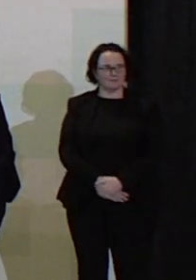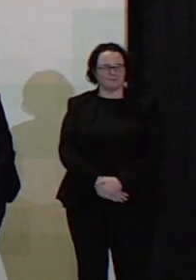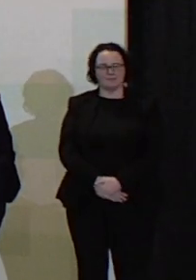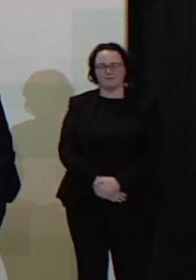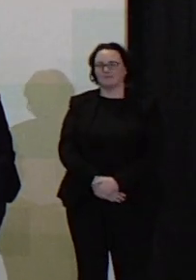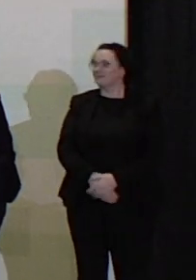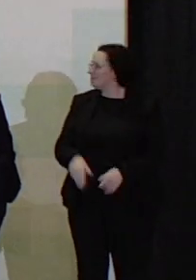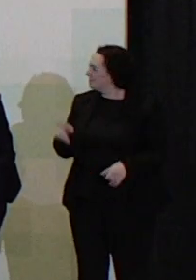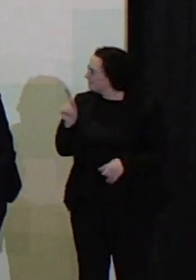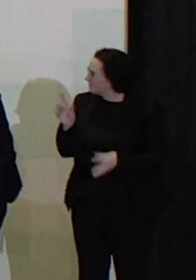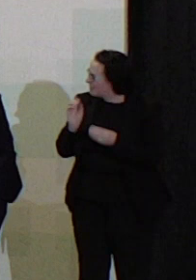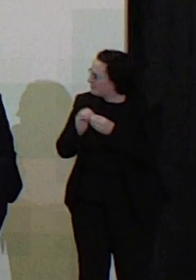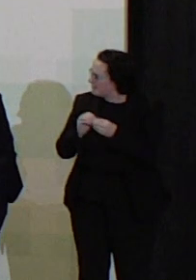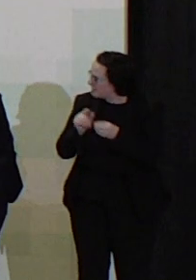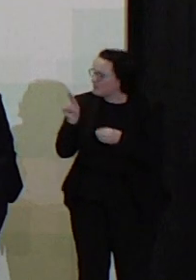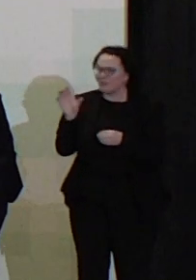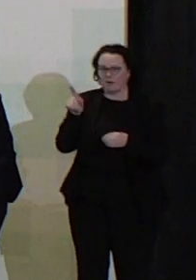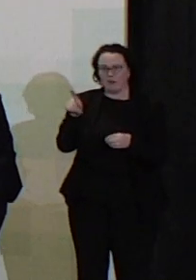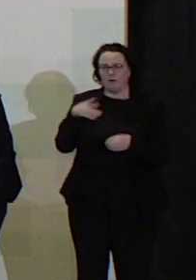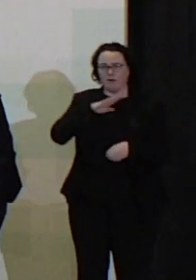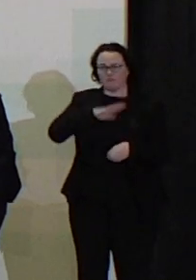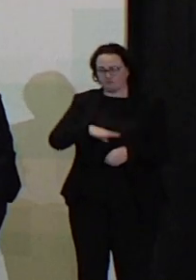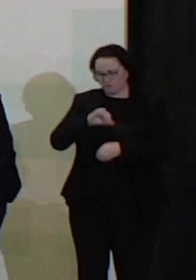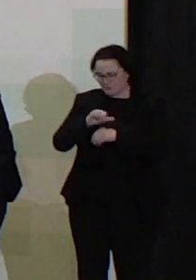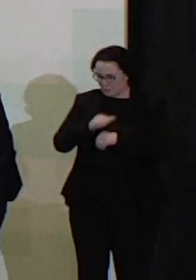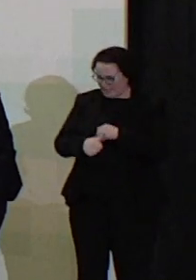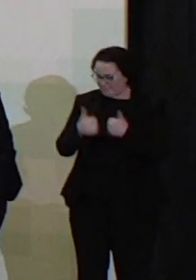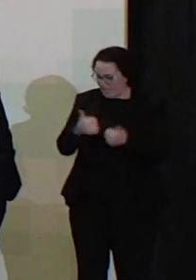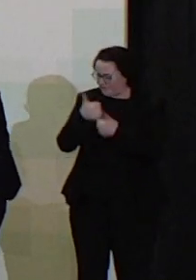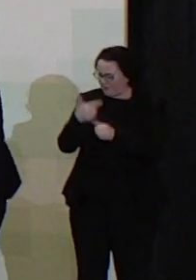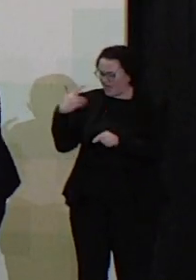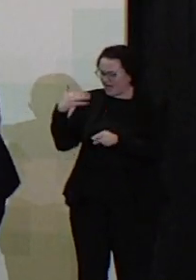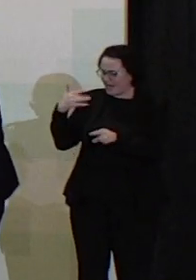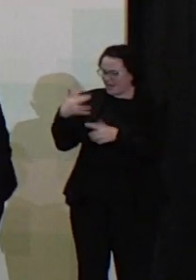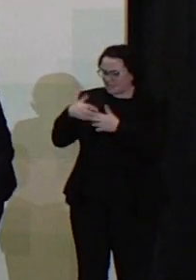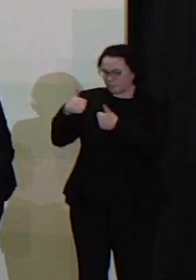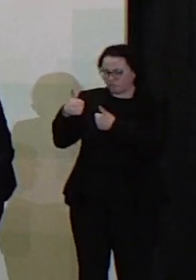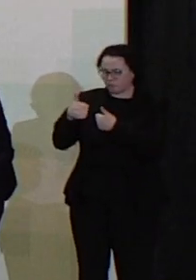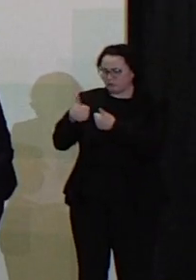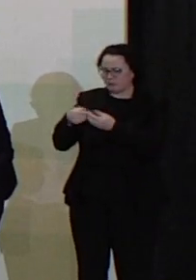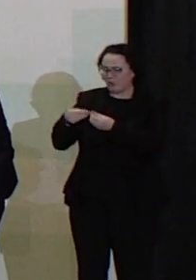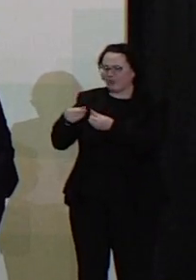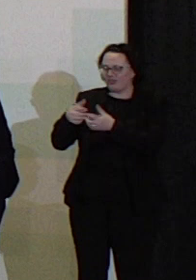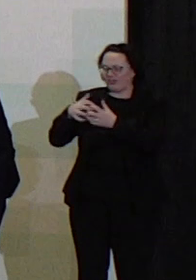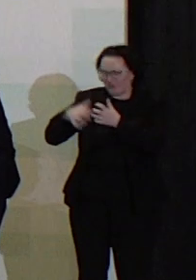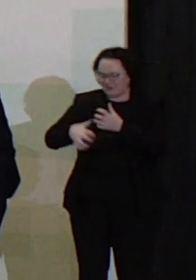I'm very glad we got all the way to the end of the afternoon before we had any technical glitches. I think that's pretty good going.